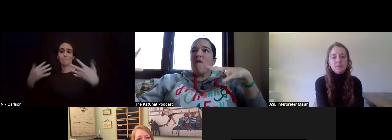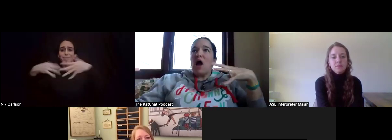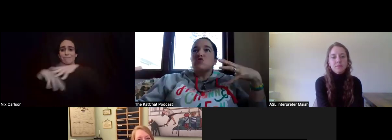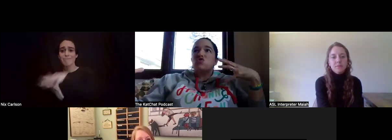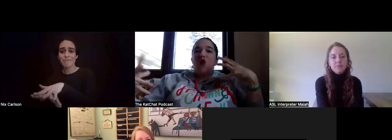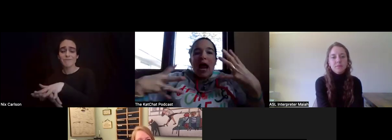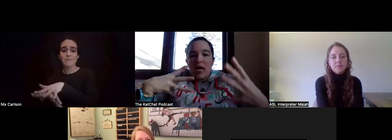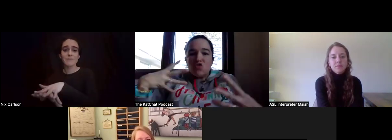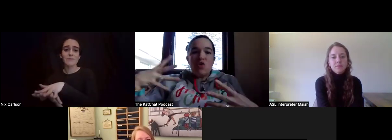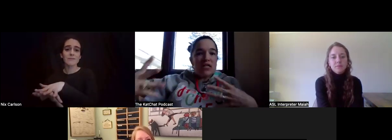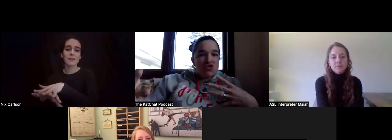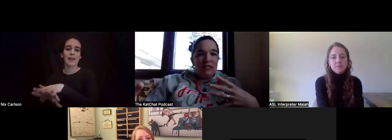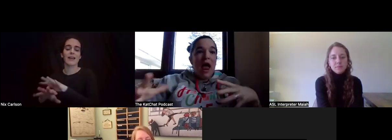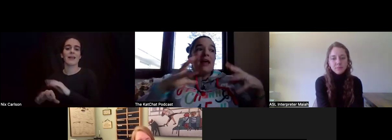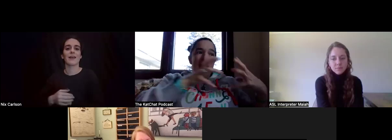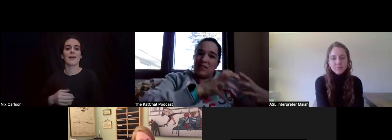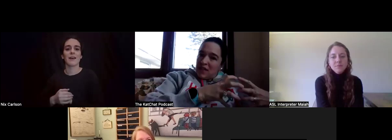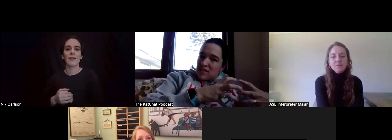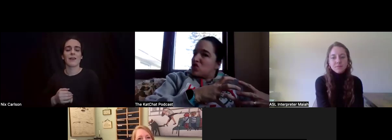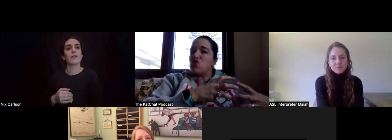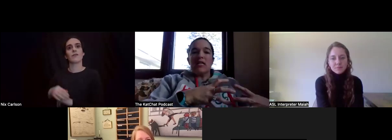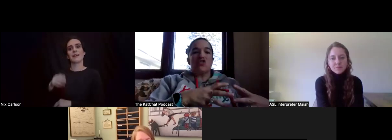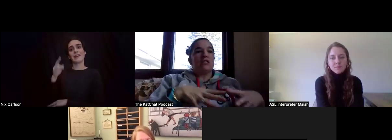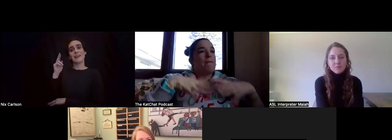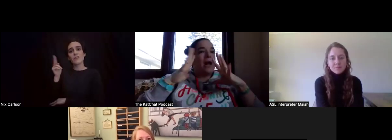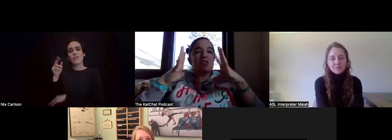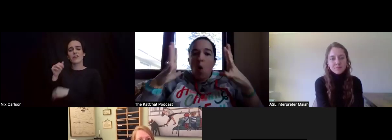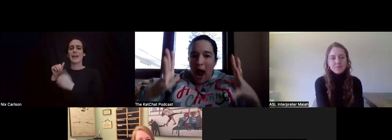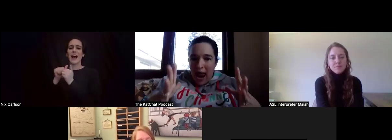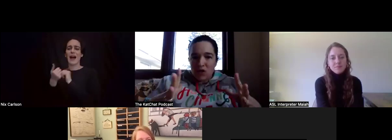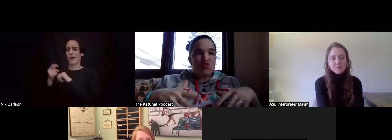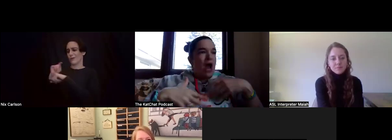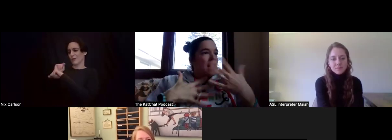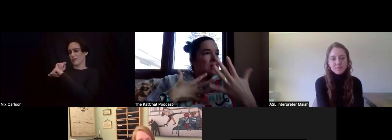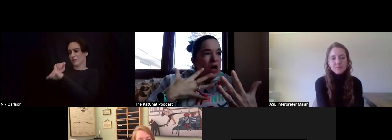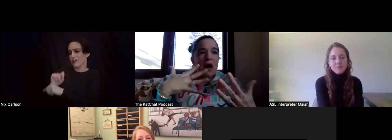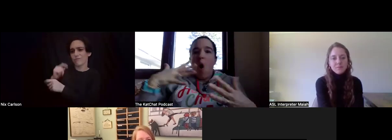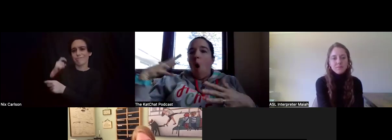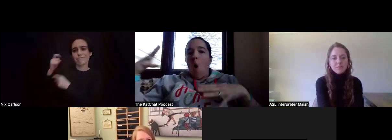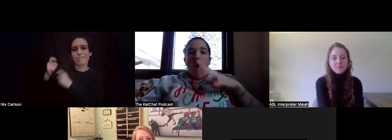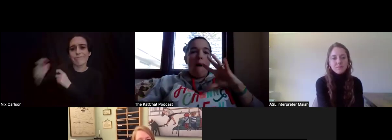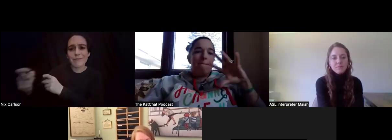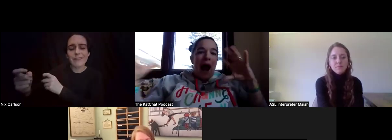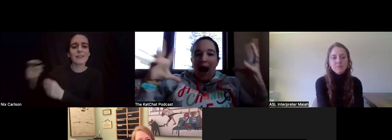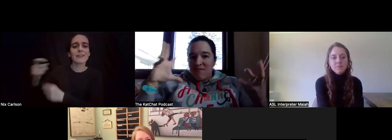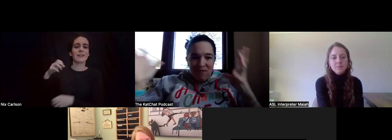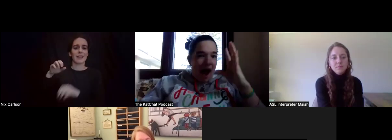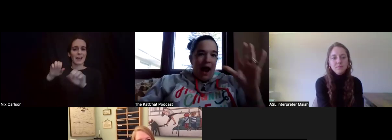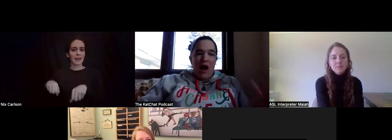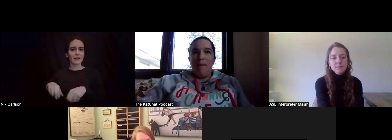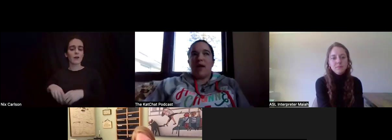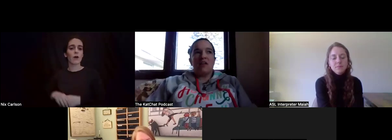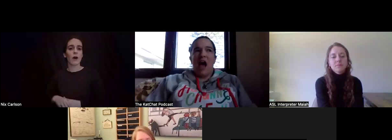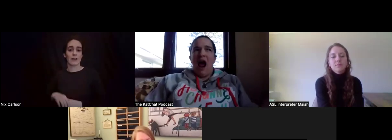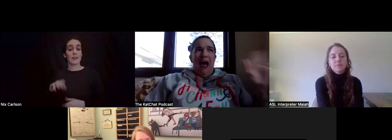and of how to change tradition. Yes, this is a tradition, but it's okay to change it or